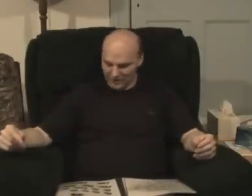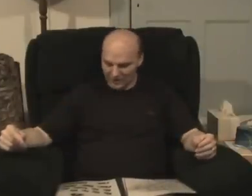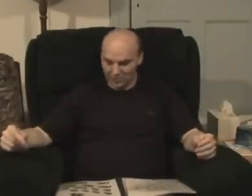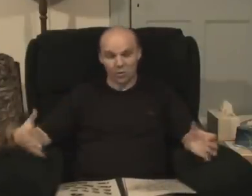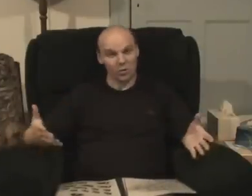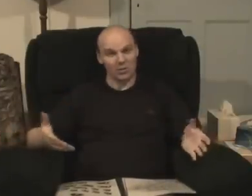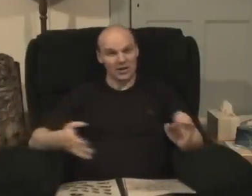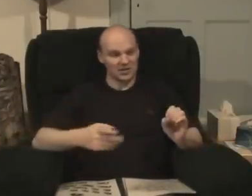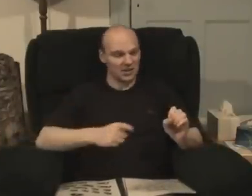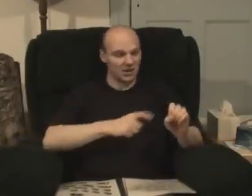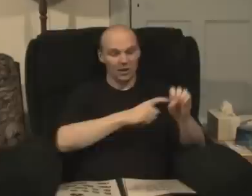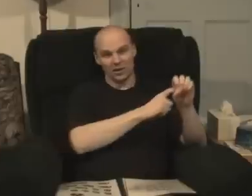Quarter past,